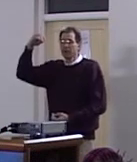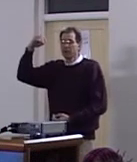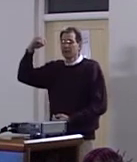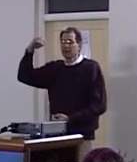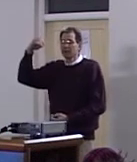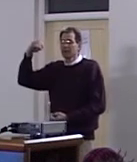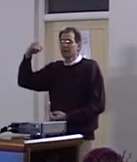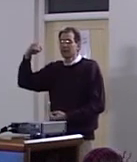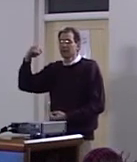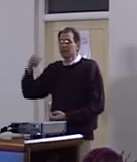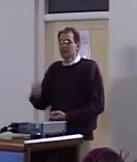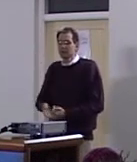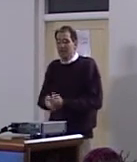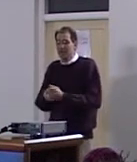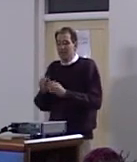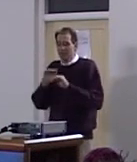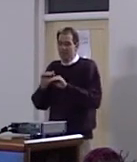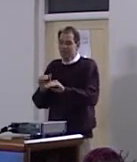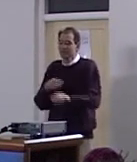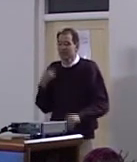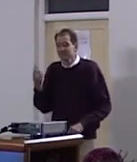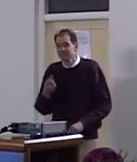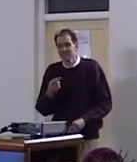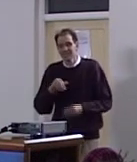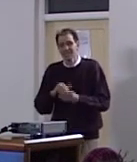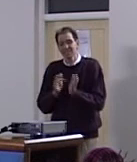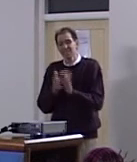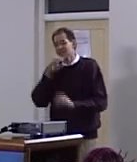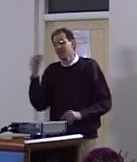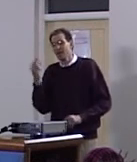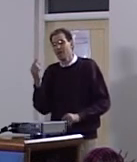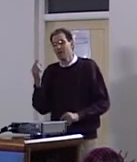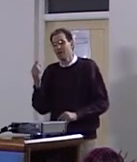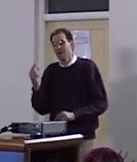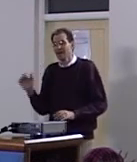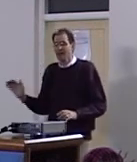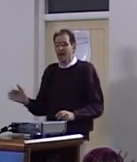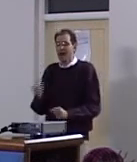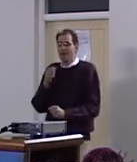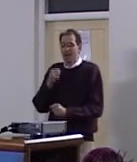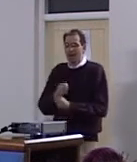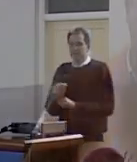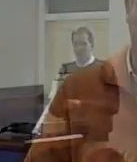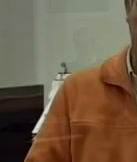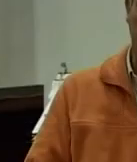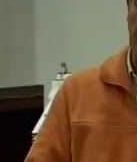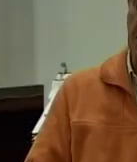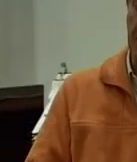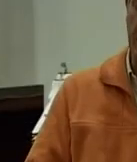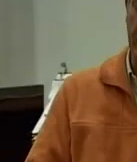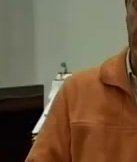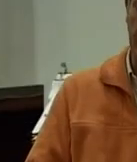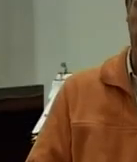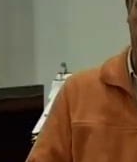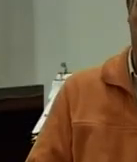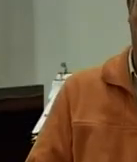preacher. Even with an interpreter, it is still difficult to follow the message of a hearing minister, because the language